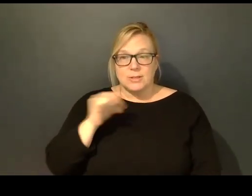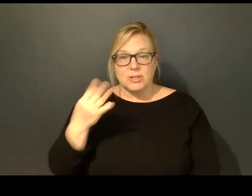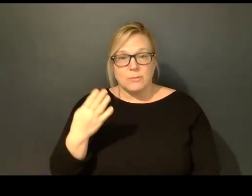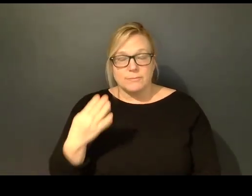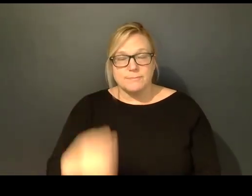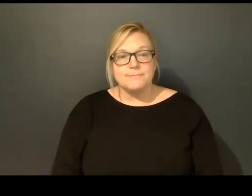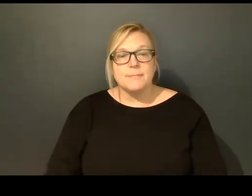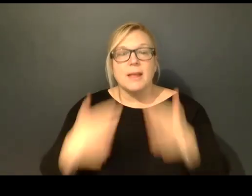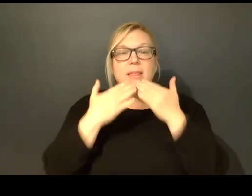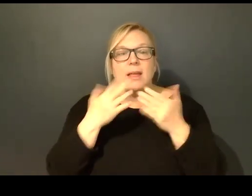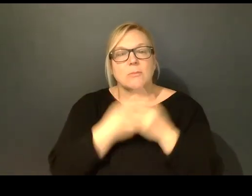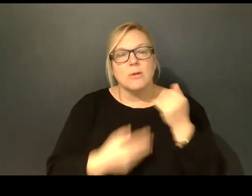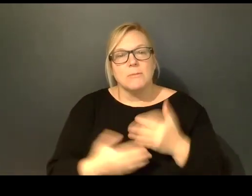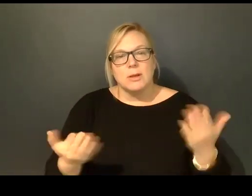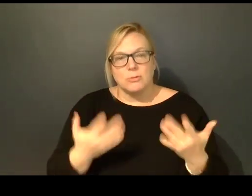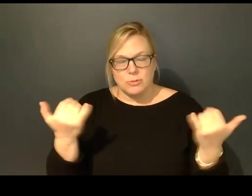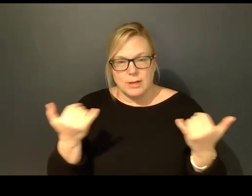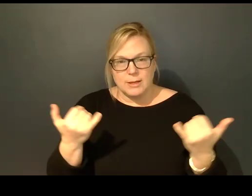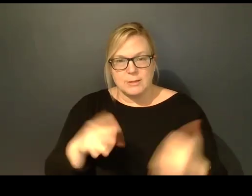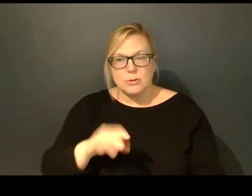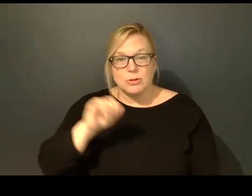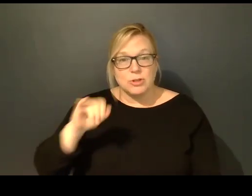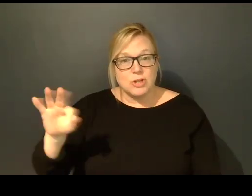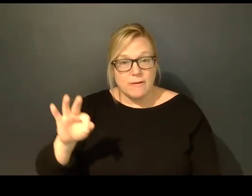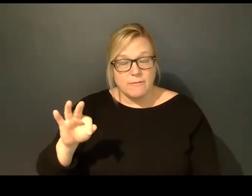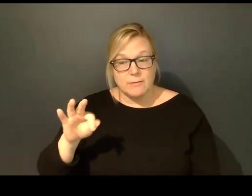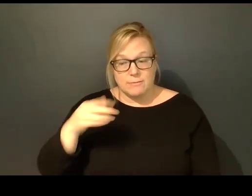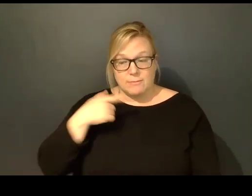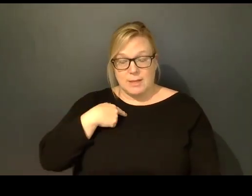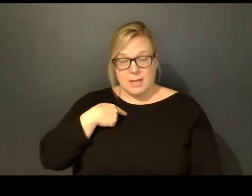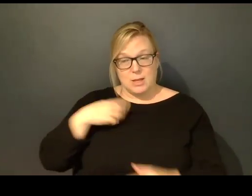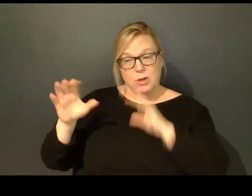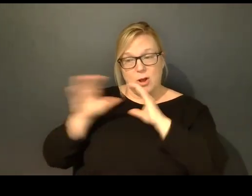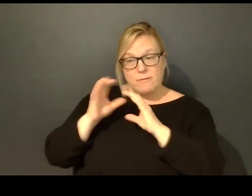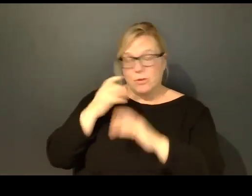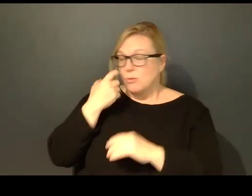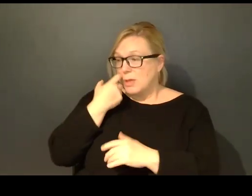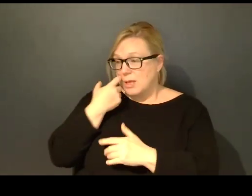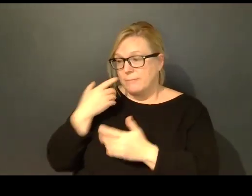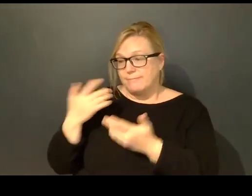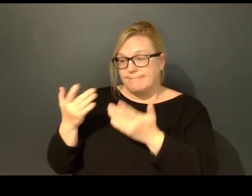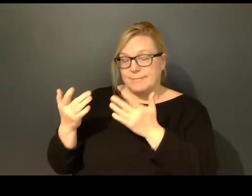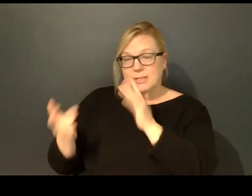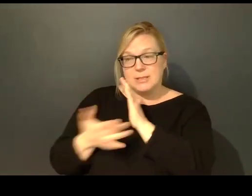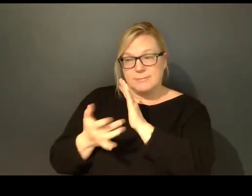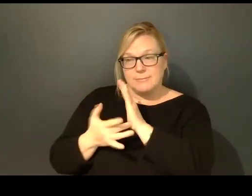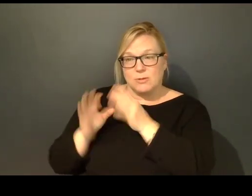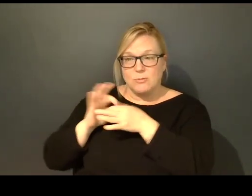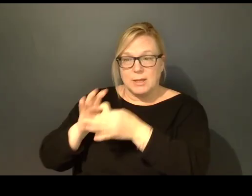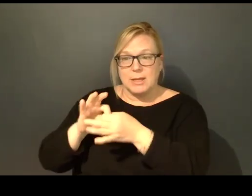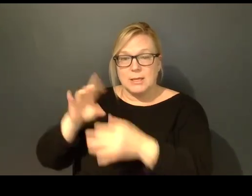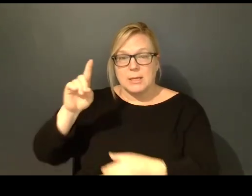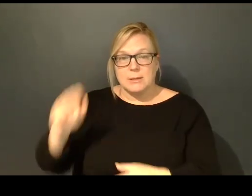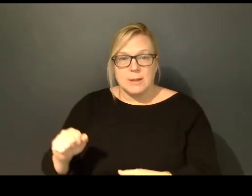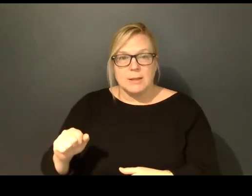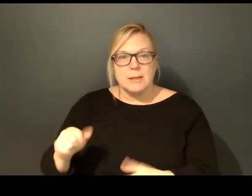thank you both for being here today. So Jeff and I initially had a conversation about this topic, technology and disability. And the initial title